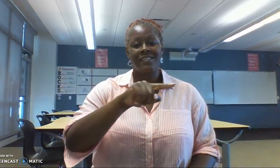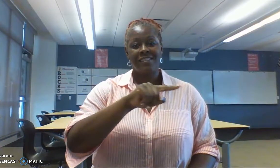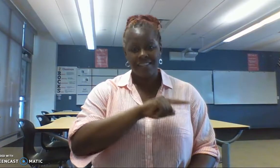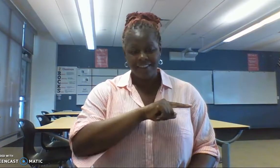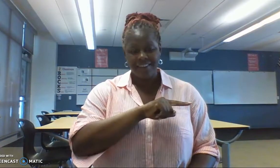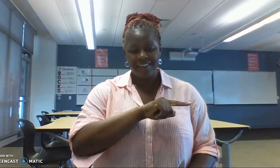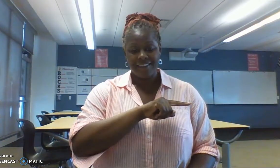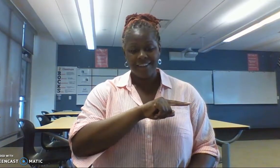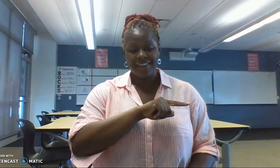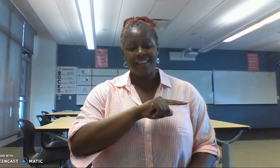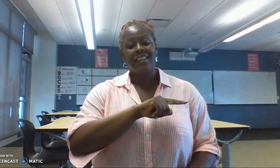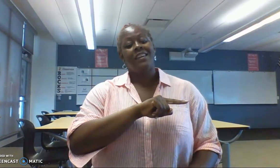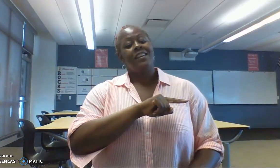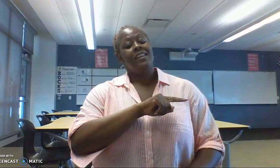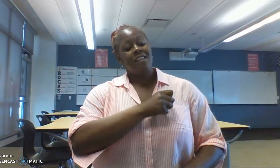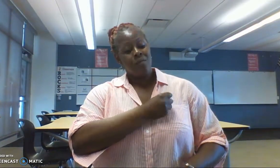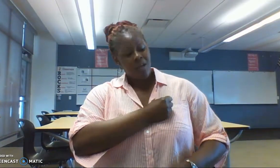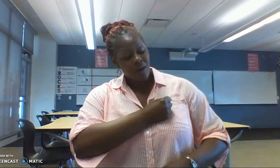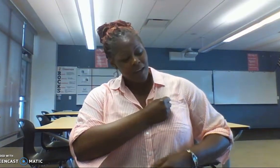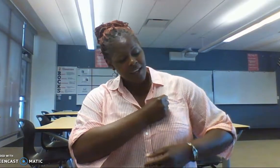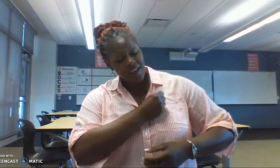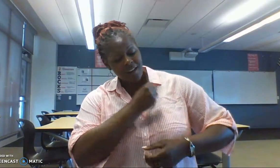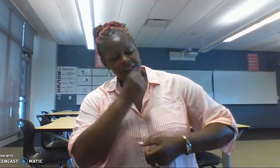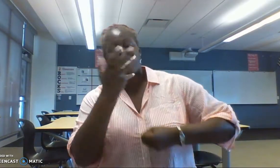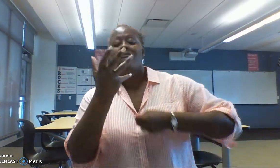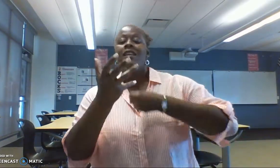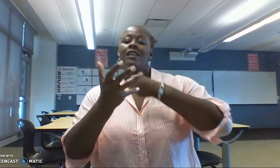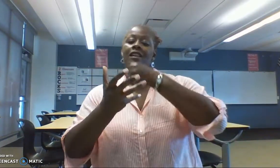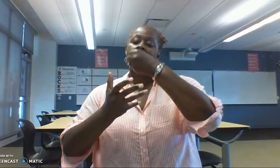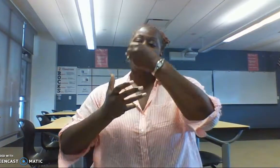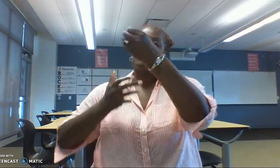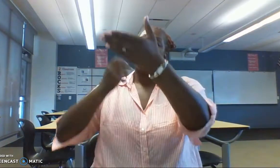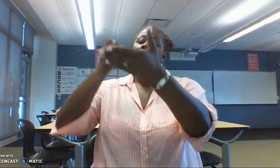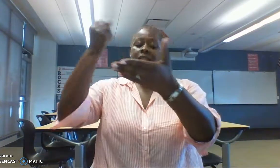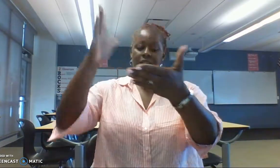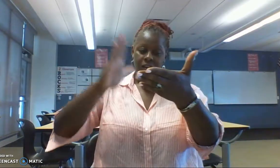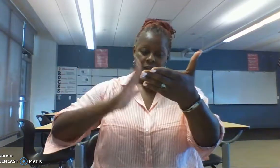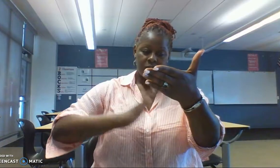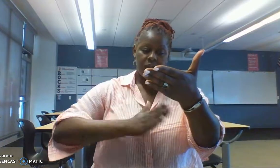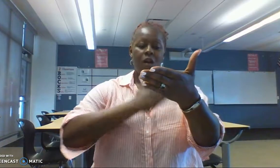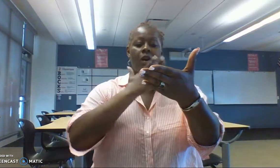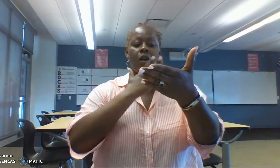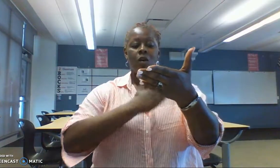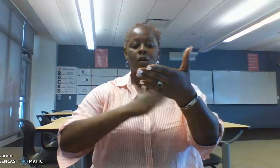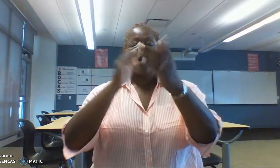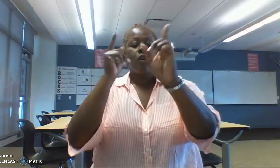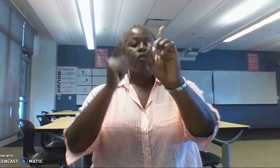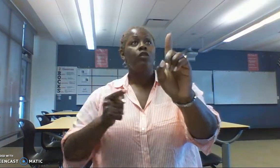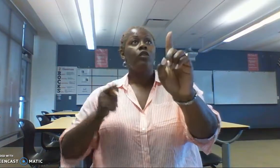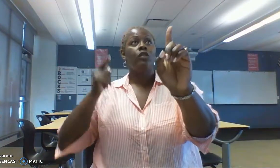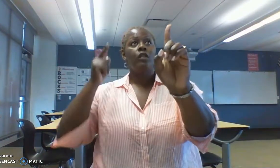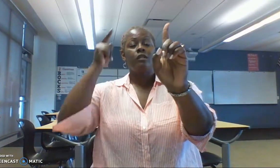us. And then we're already here. Sing a song full of